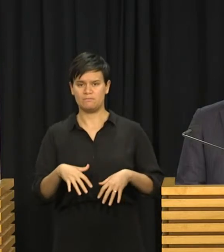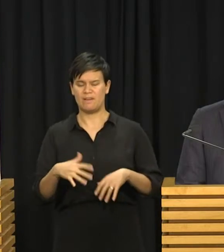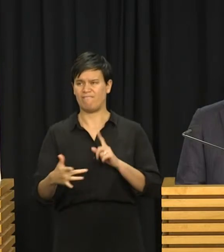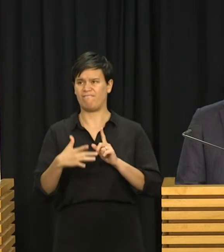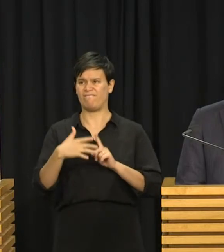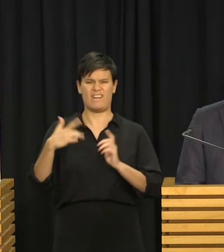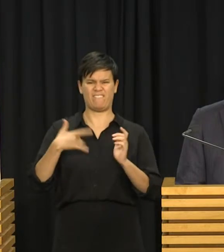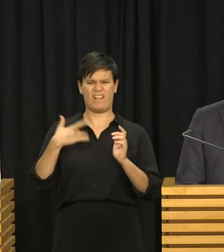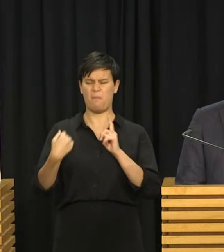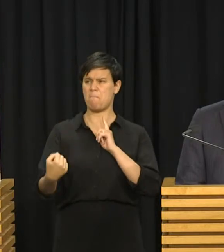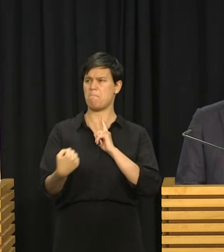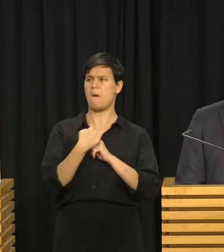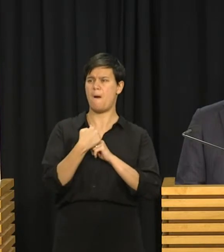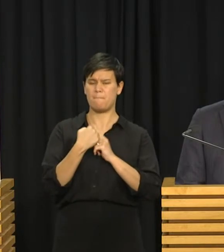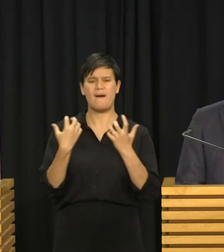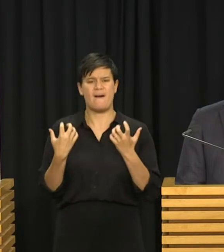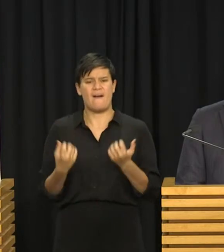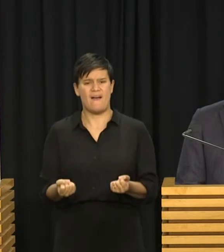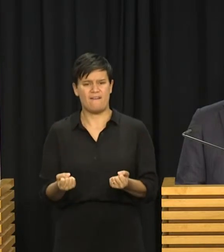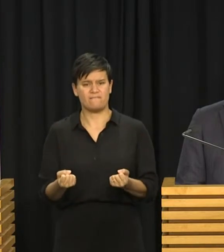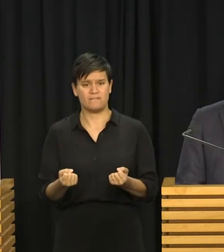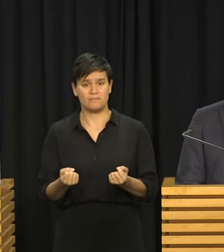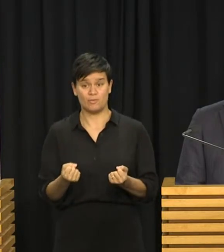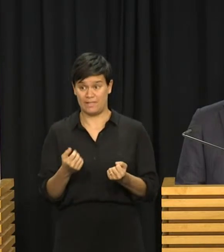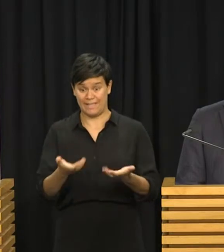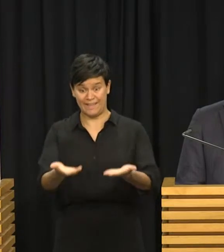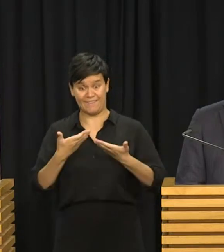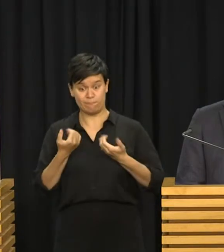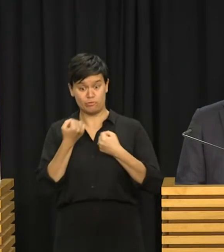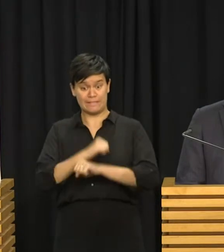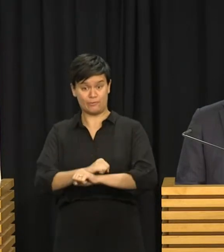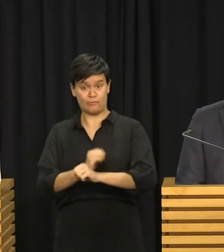all, and having this next level of protection means everything."